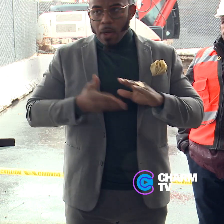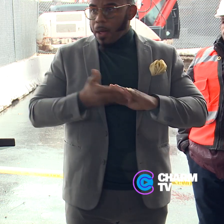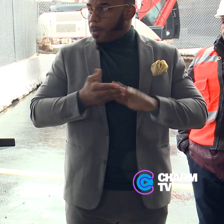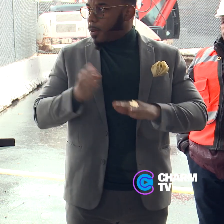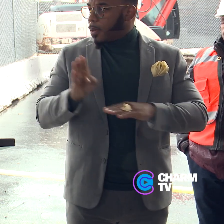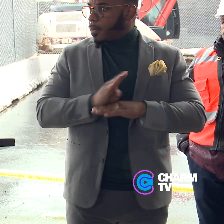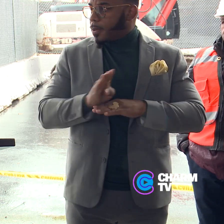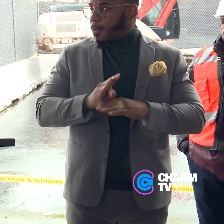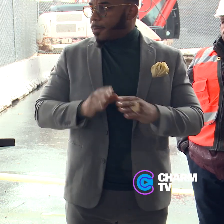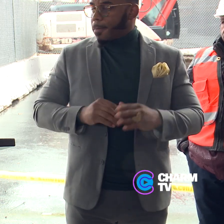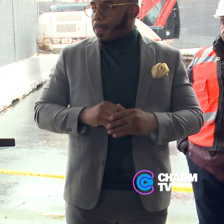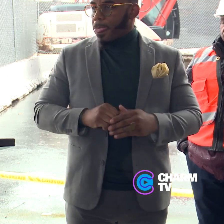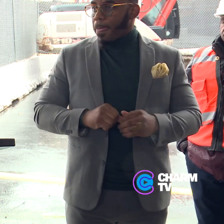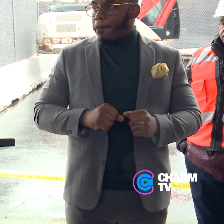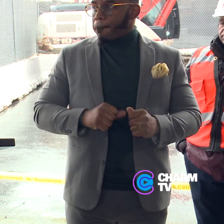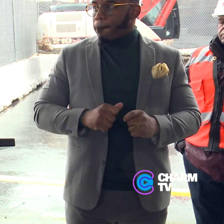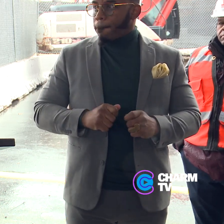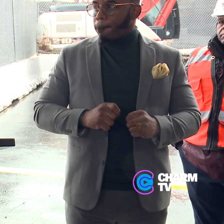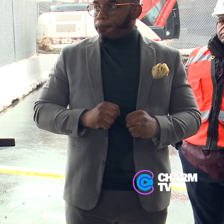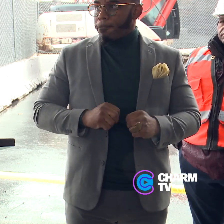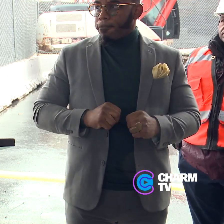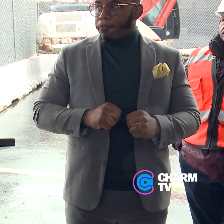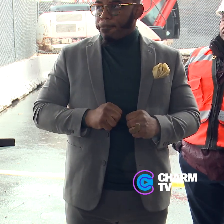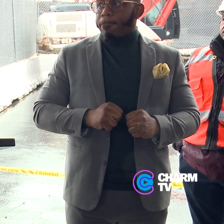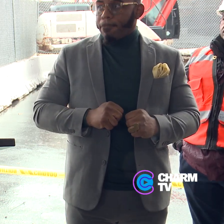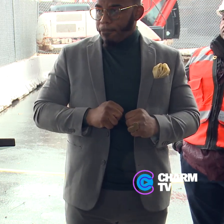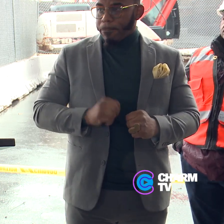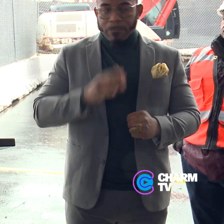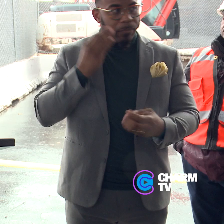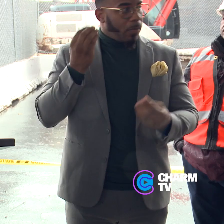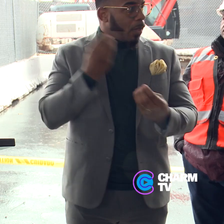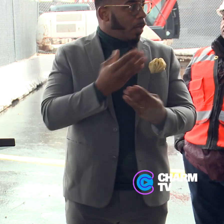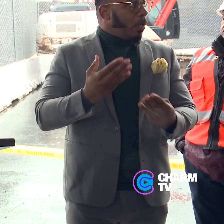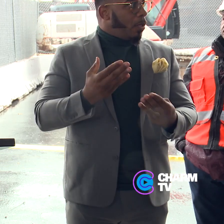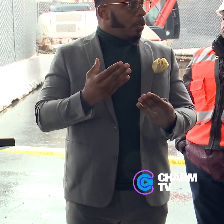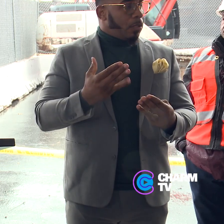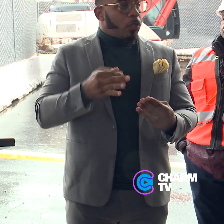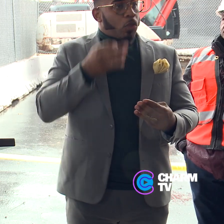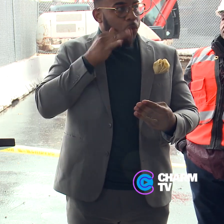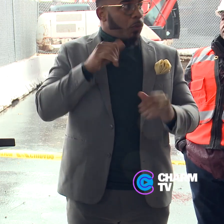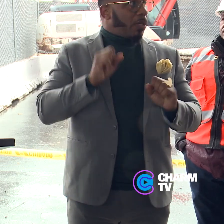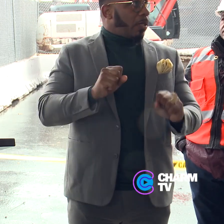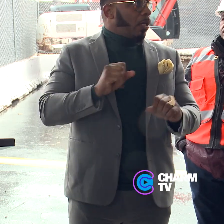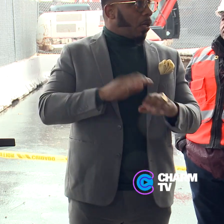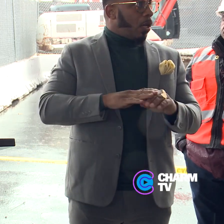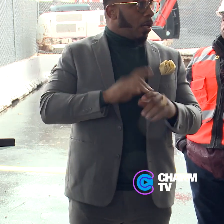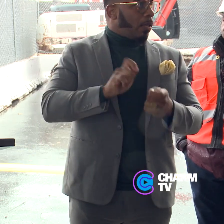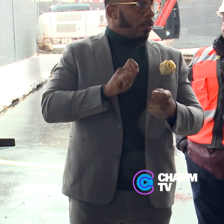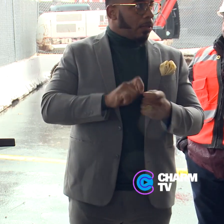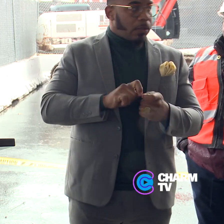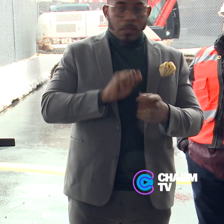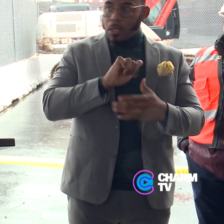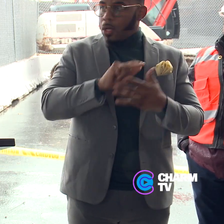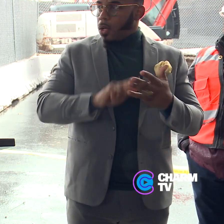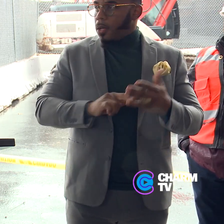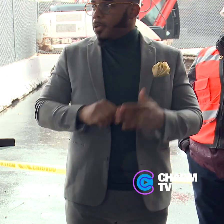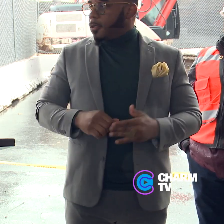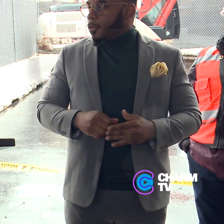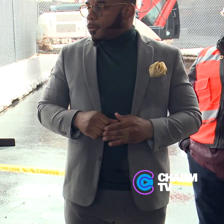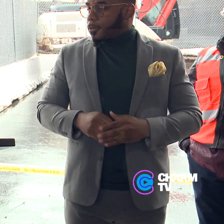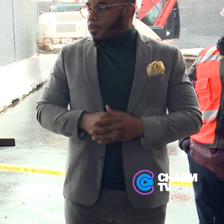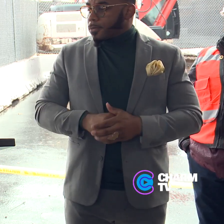operated businesses. We will let you know as soon as we can on the details of all of those.